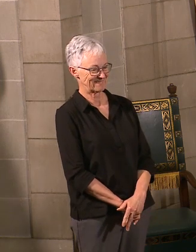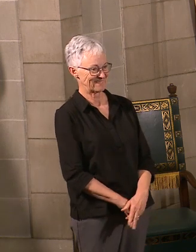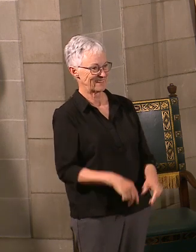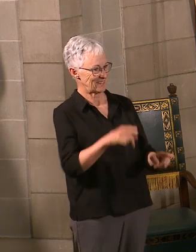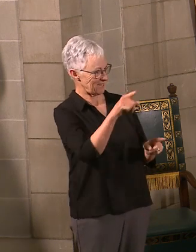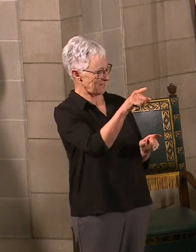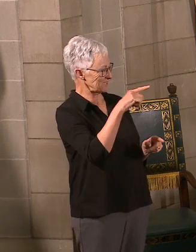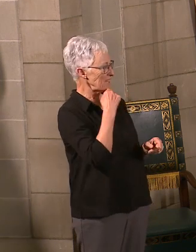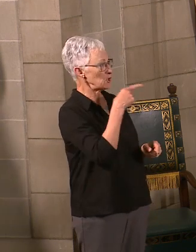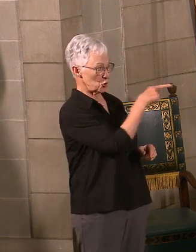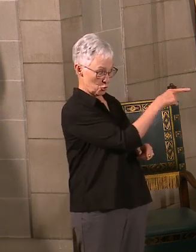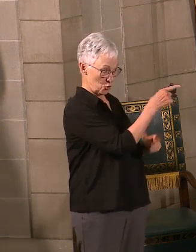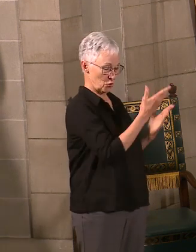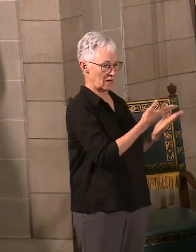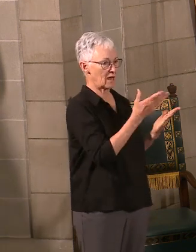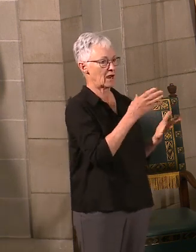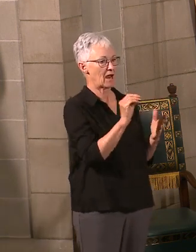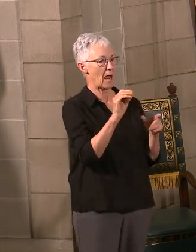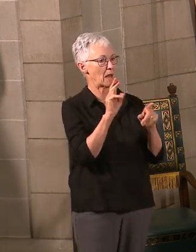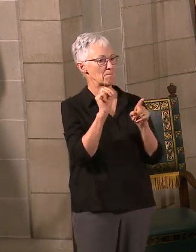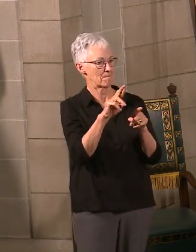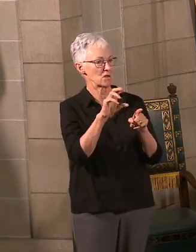But,